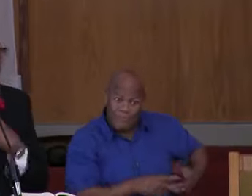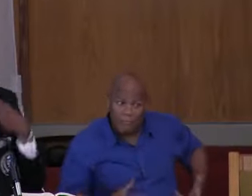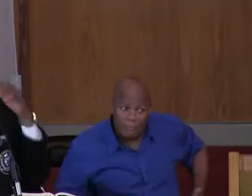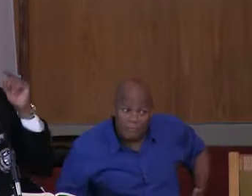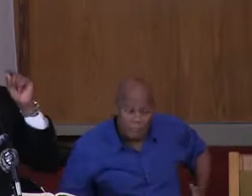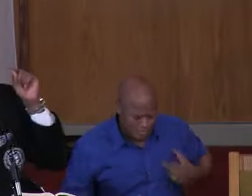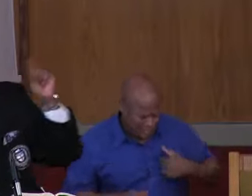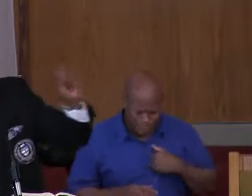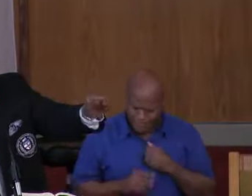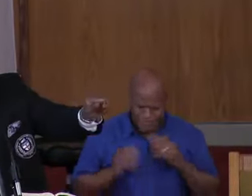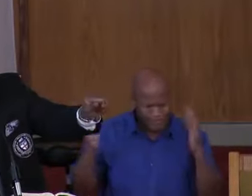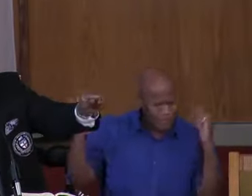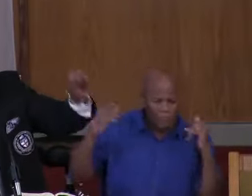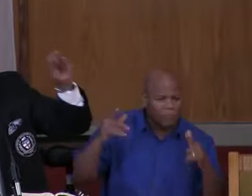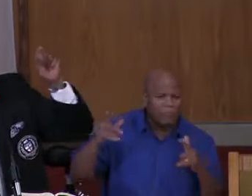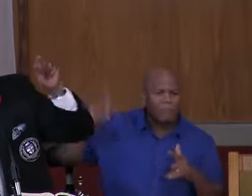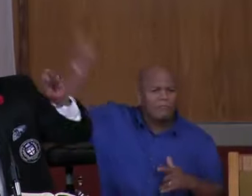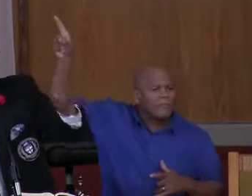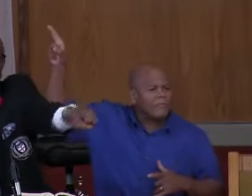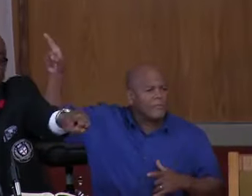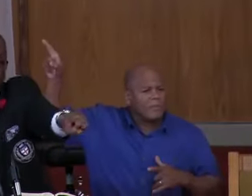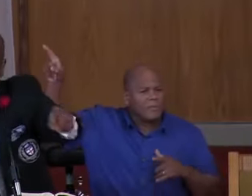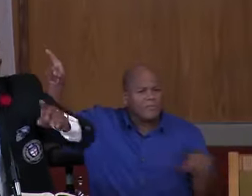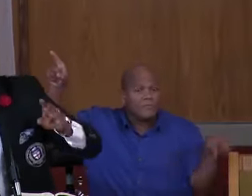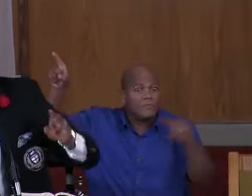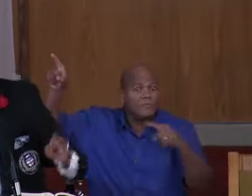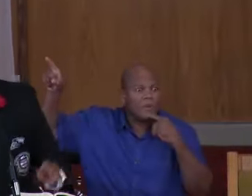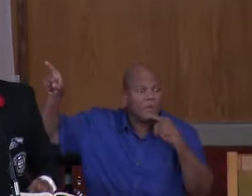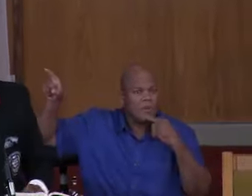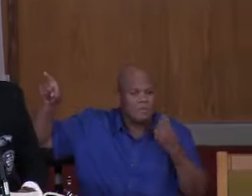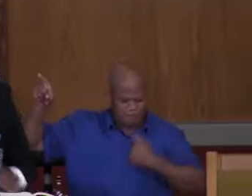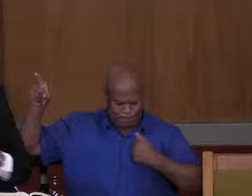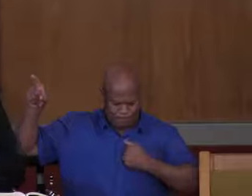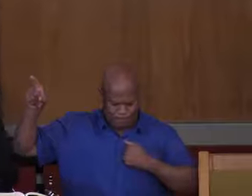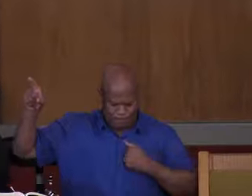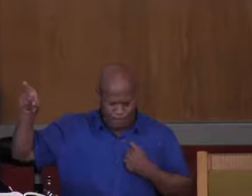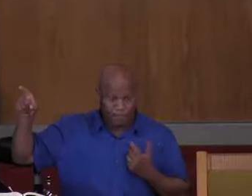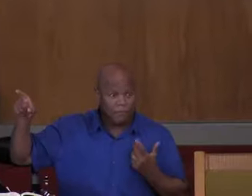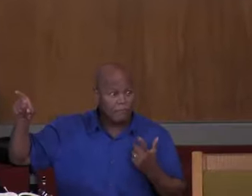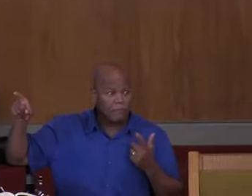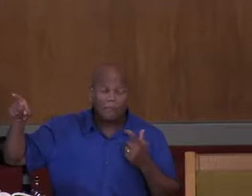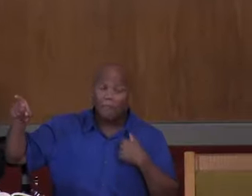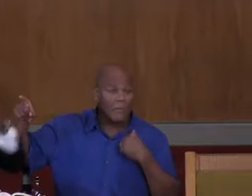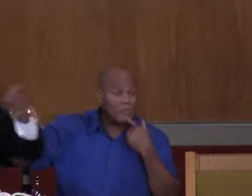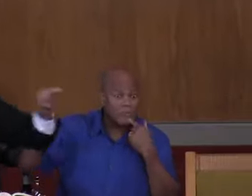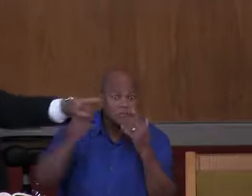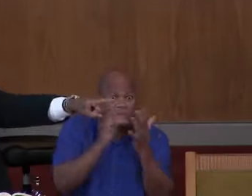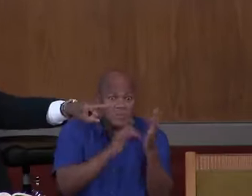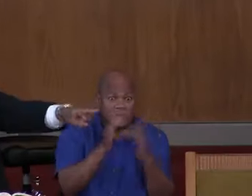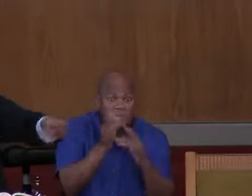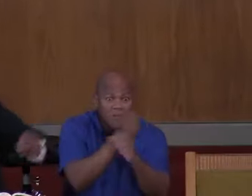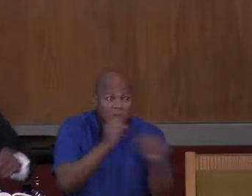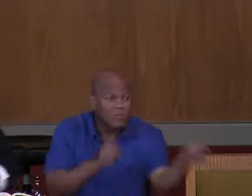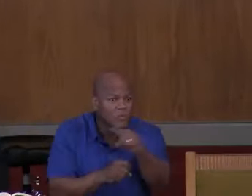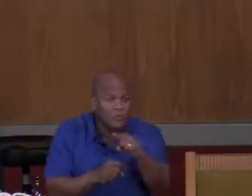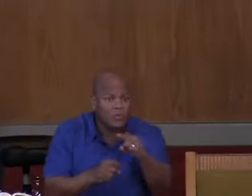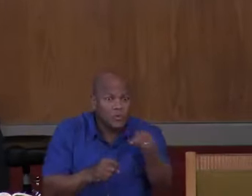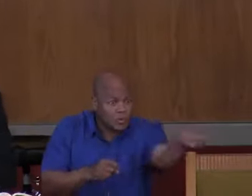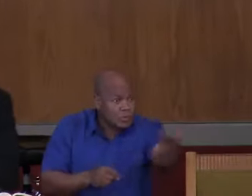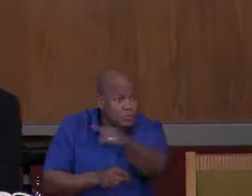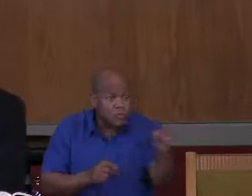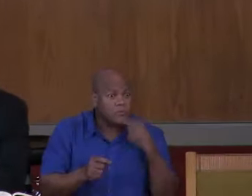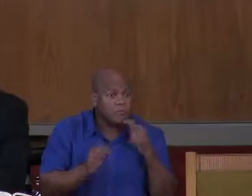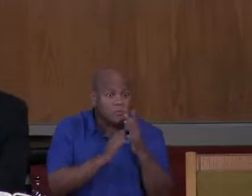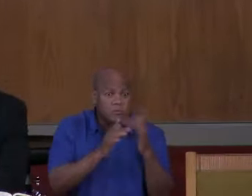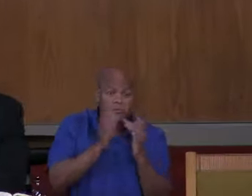expect, but can you be counted on what you said you are? I didn't say Jesus saved you. You said you're saved. I